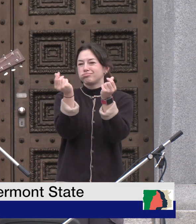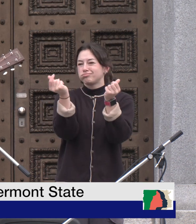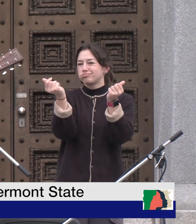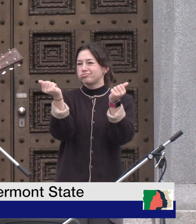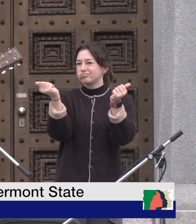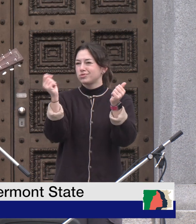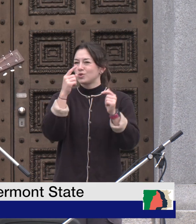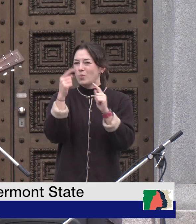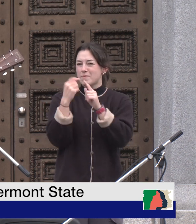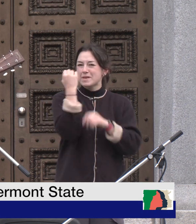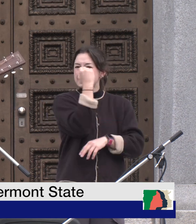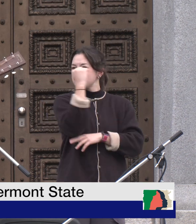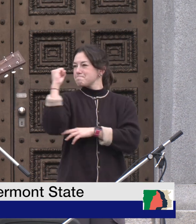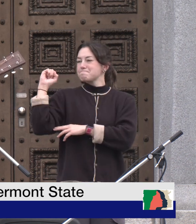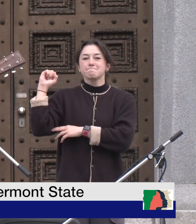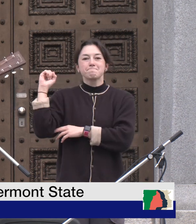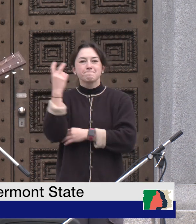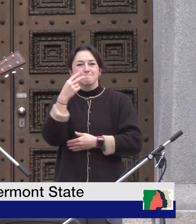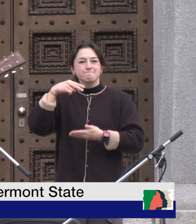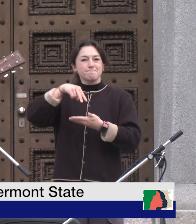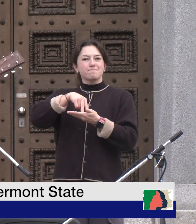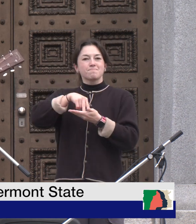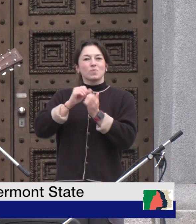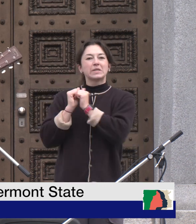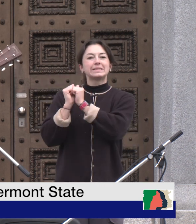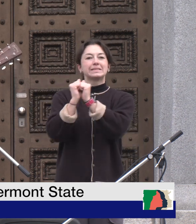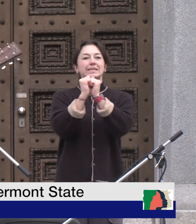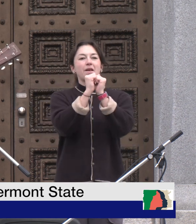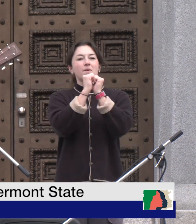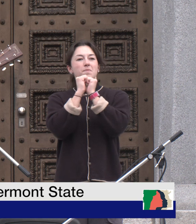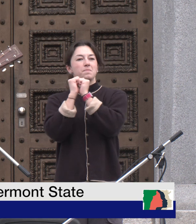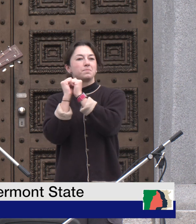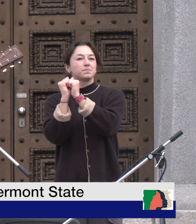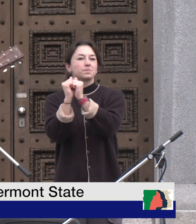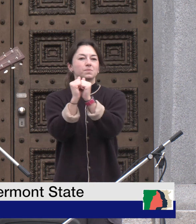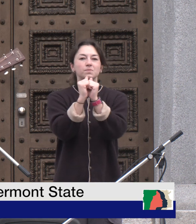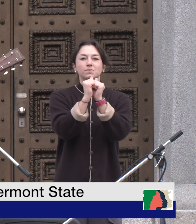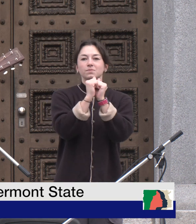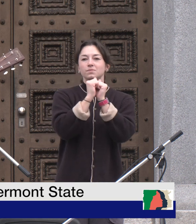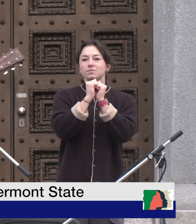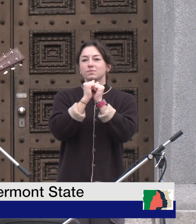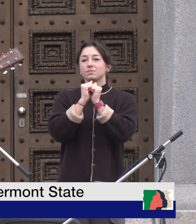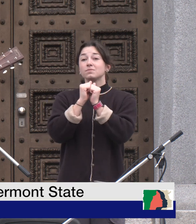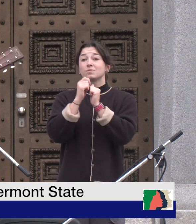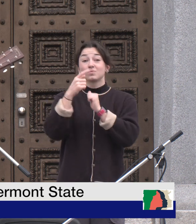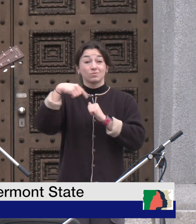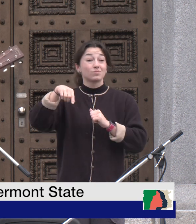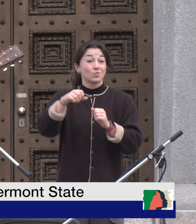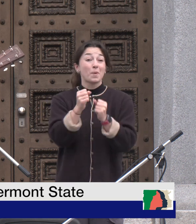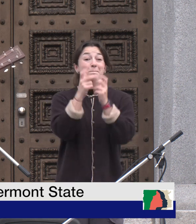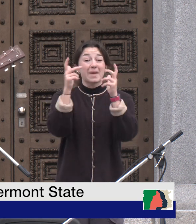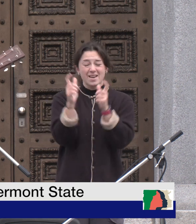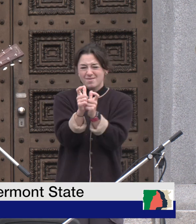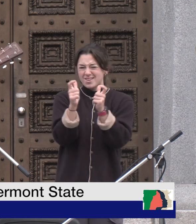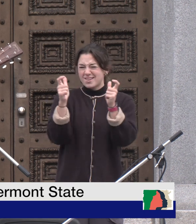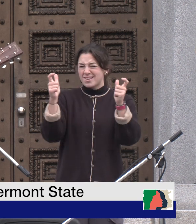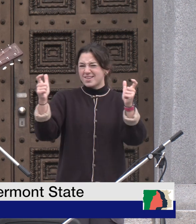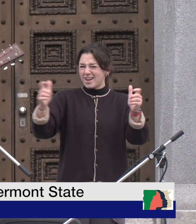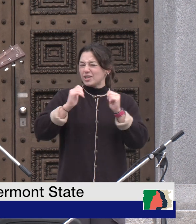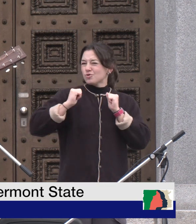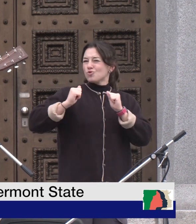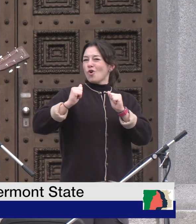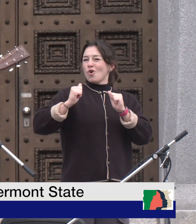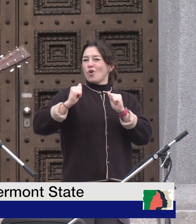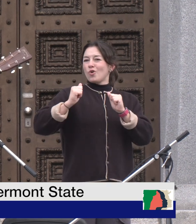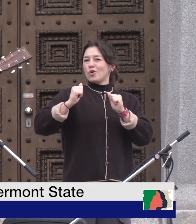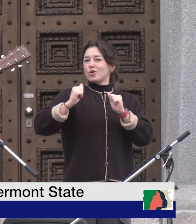we rise as one. Our spirit's like a blade. We are many, we are mighty, even when